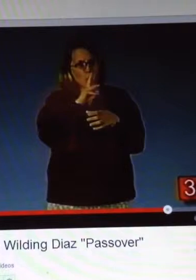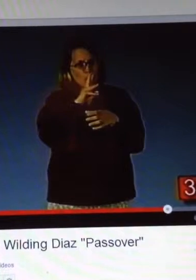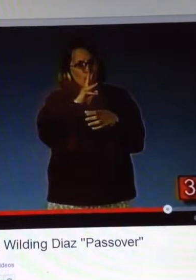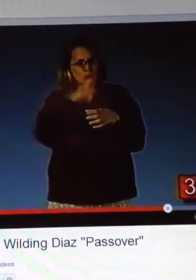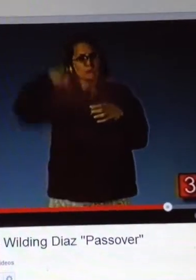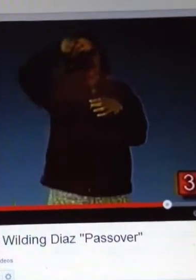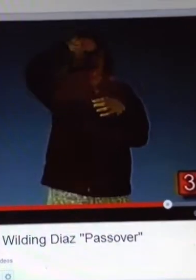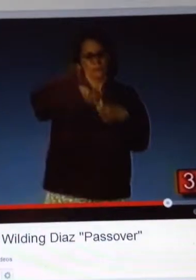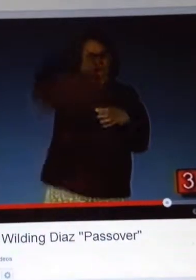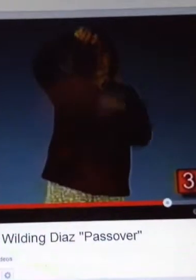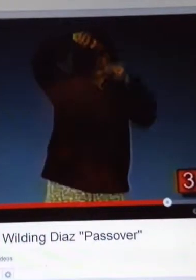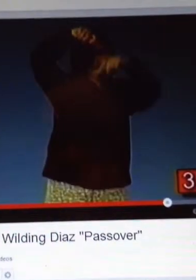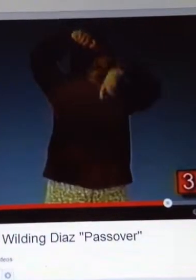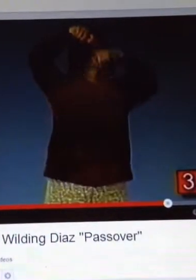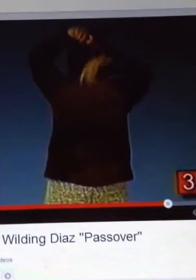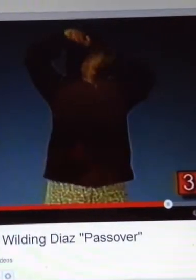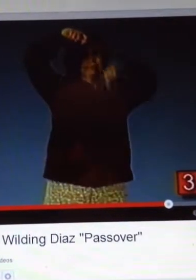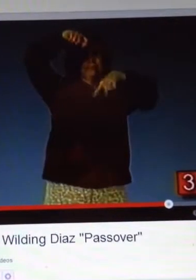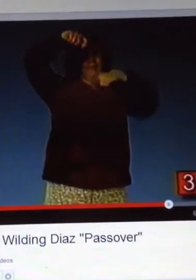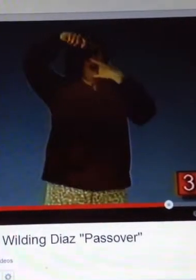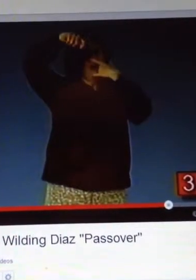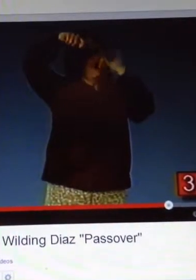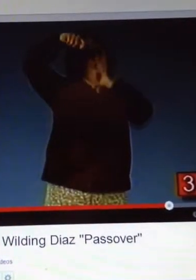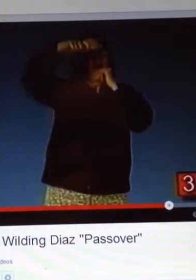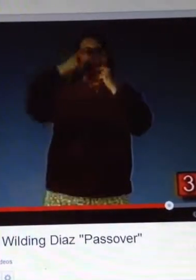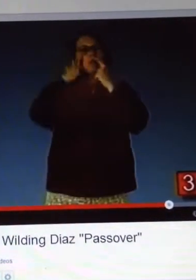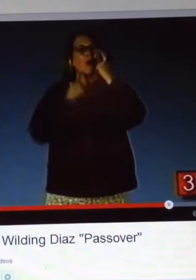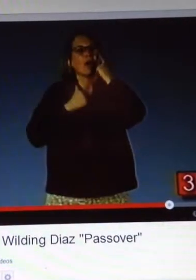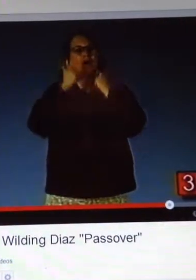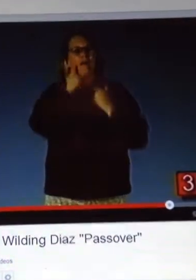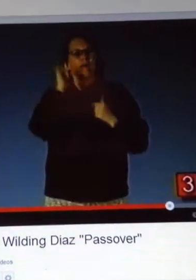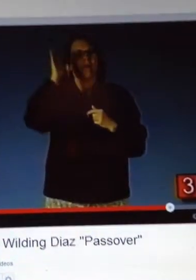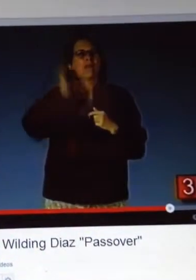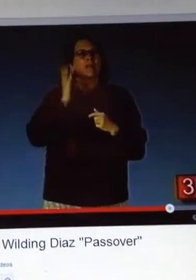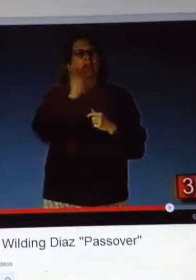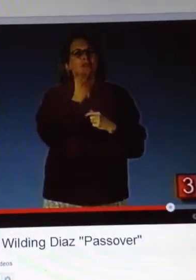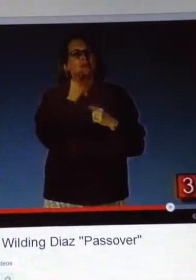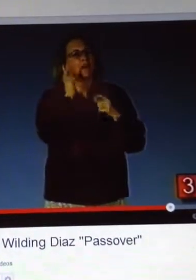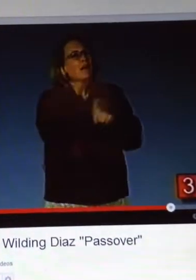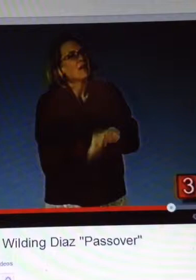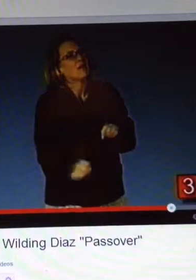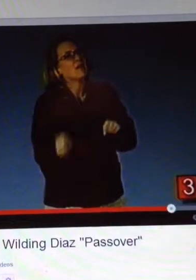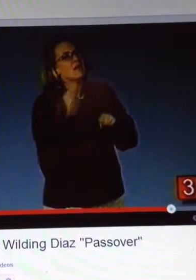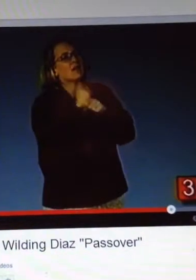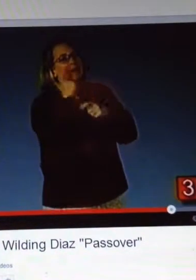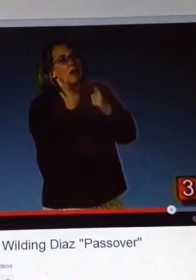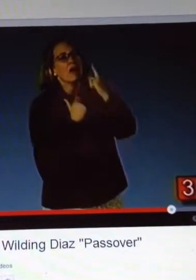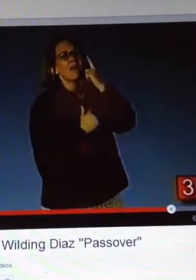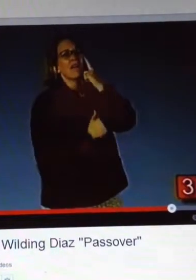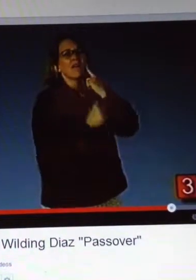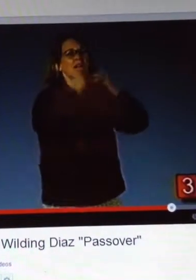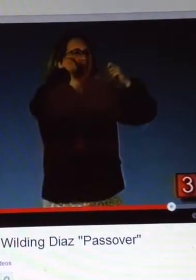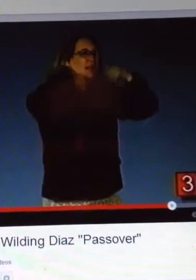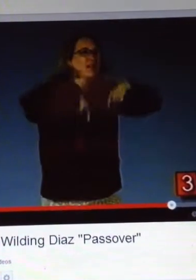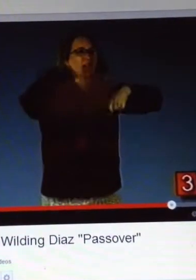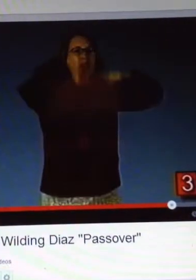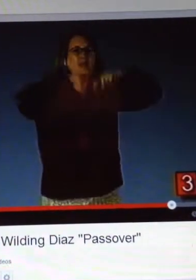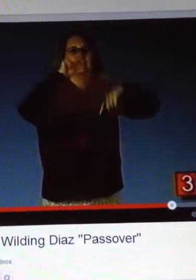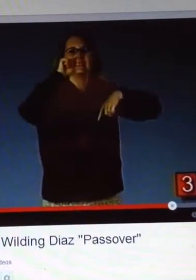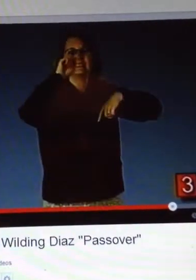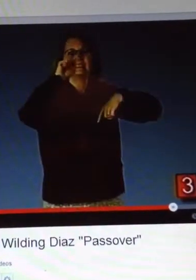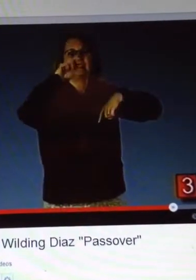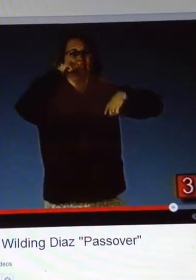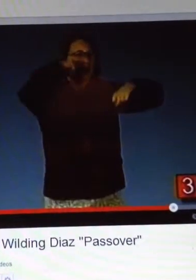Now, parsley, you have to dip the parsley in salt water. And it resembles tears as they worked hard.